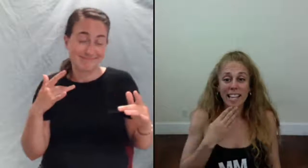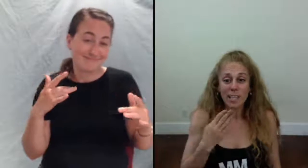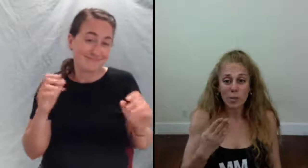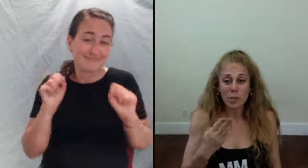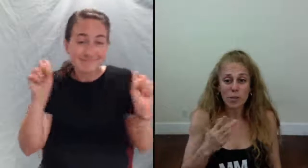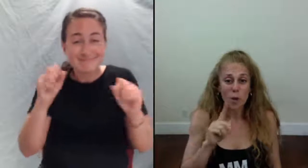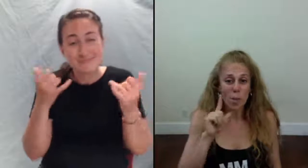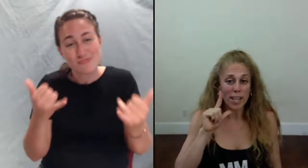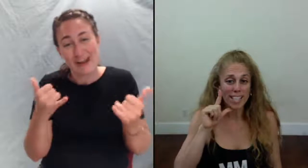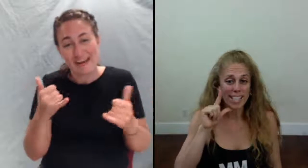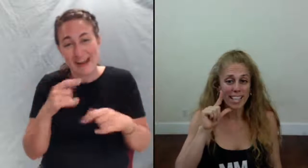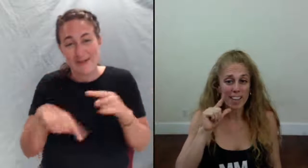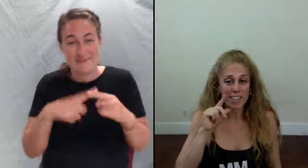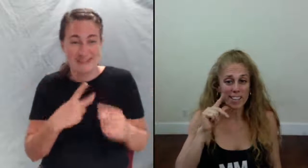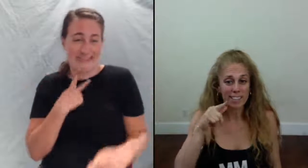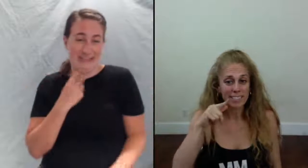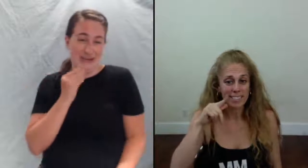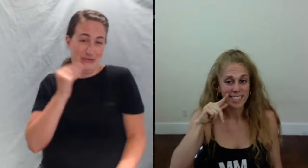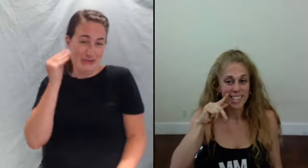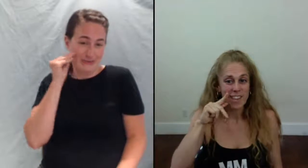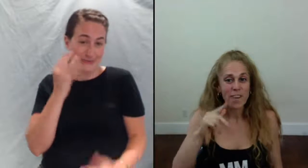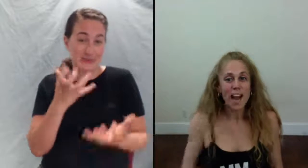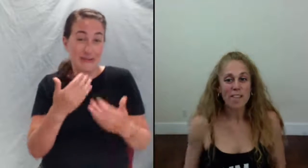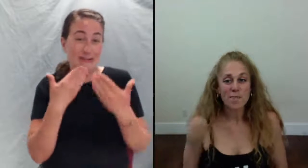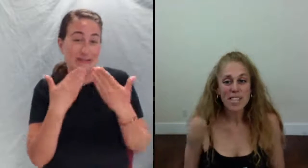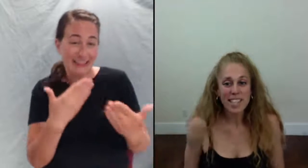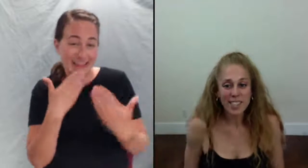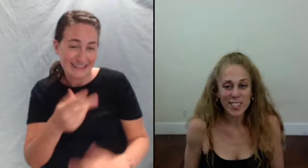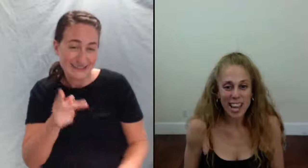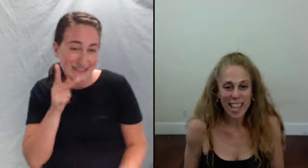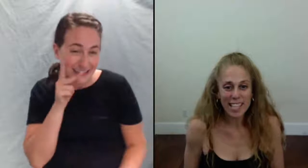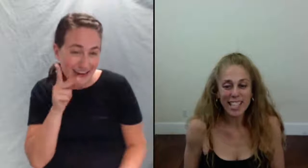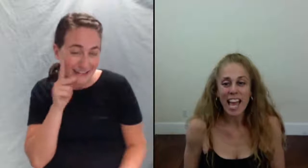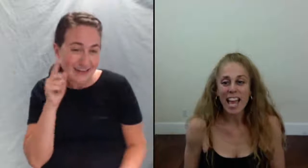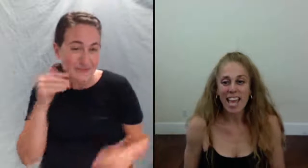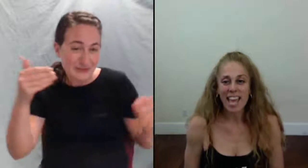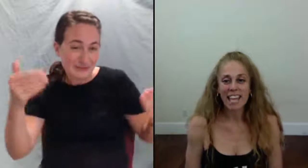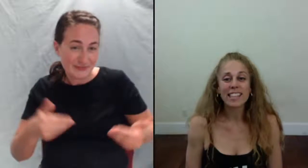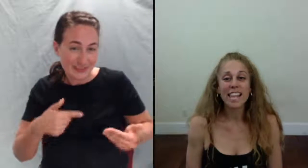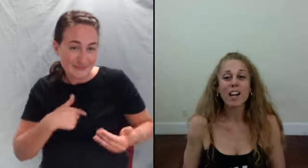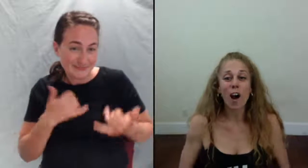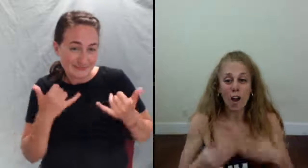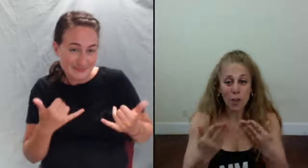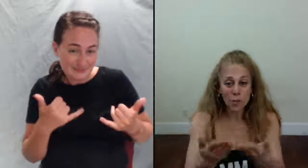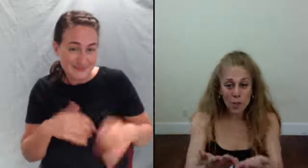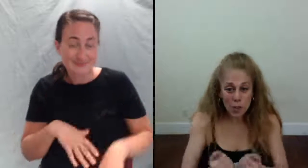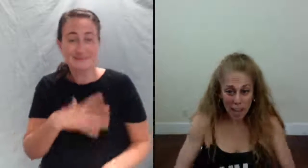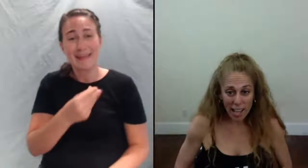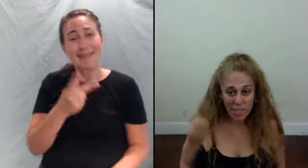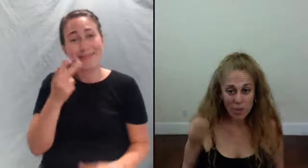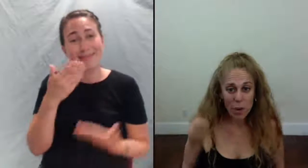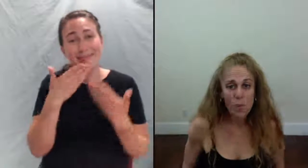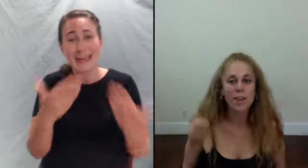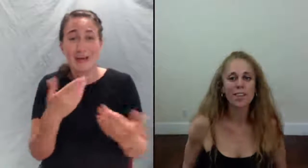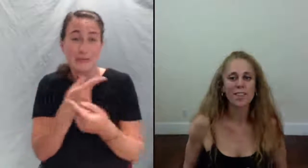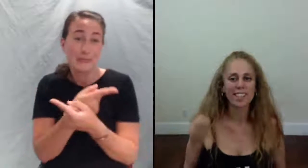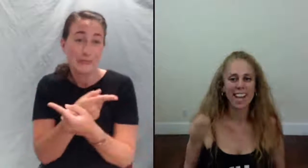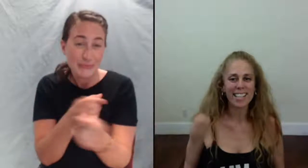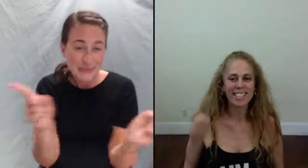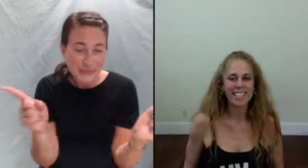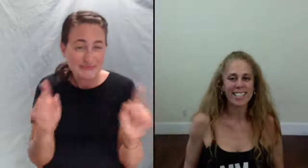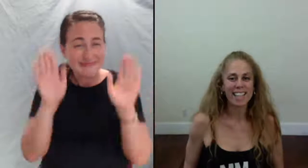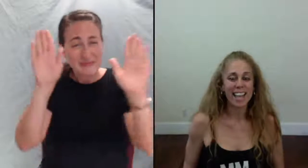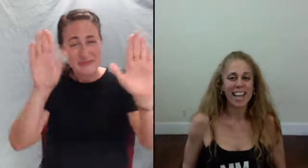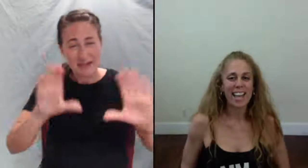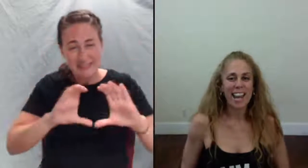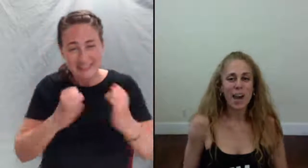say thank you so much to Carrie for having me here today. And thank all of you guys for a wonderful